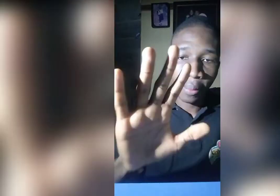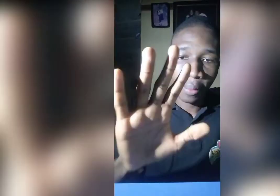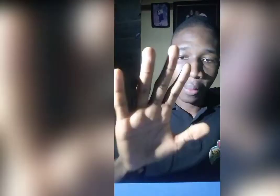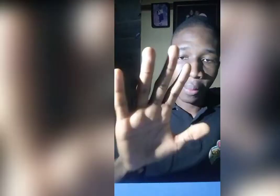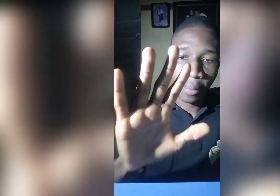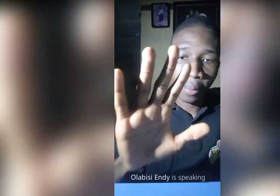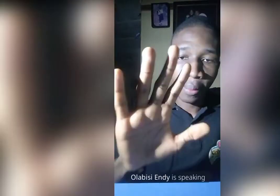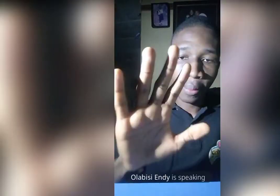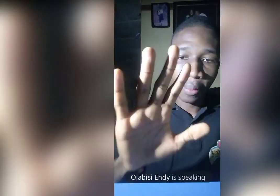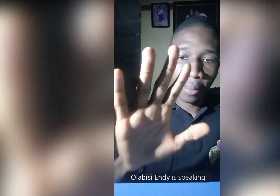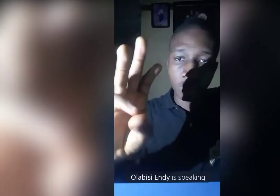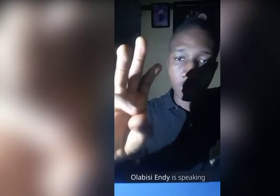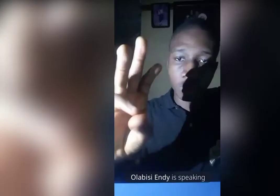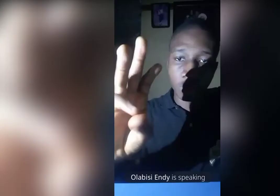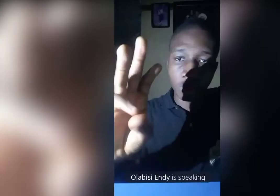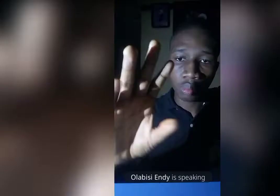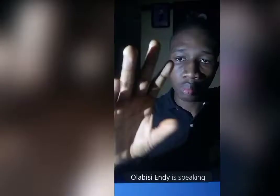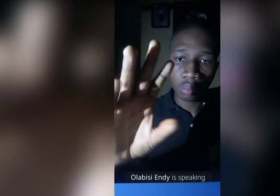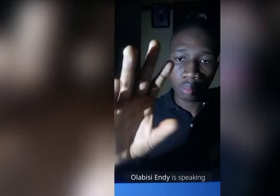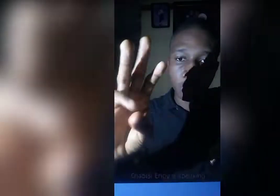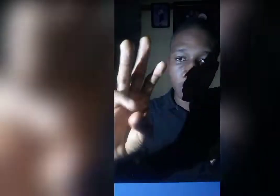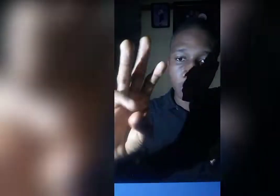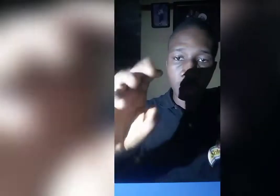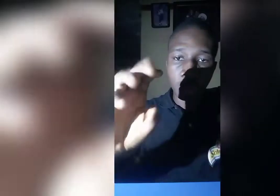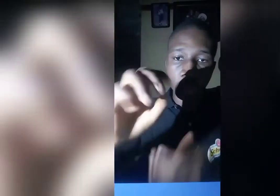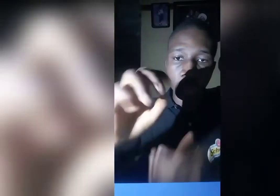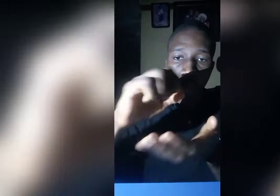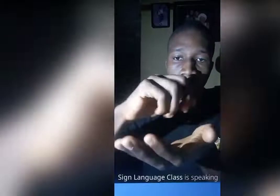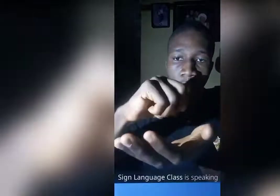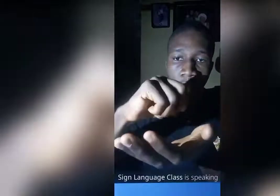Million. Yes. 200,000.